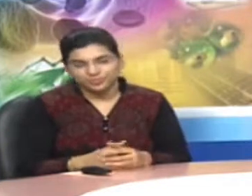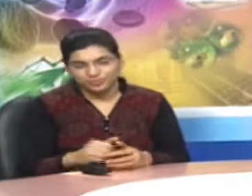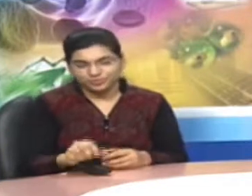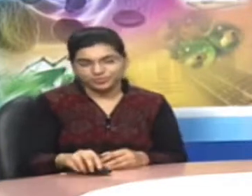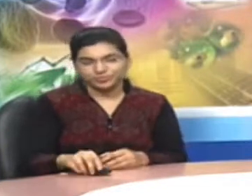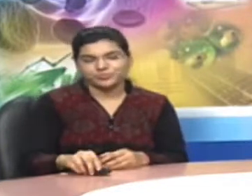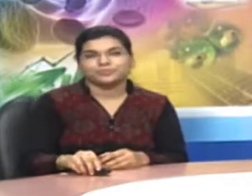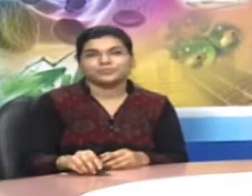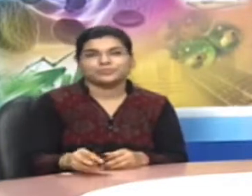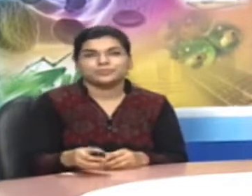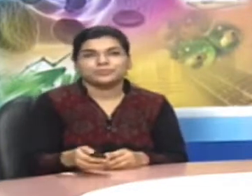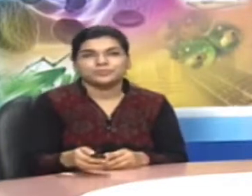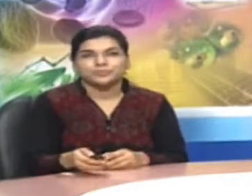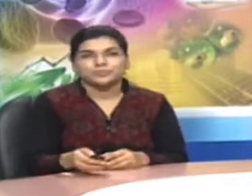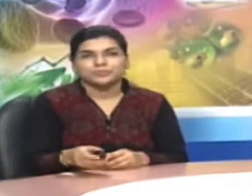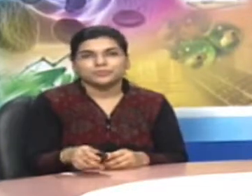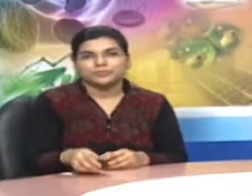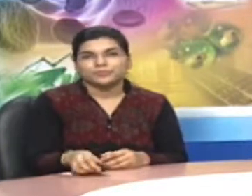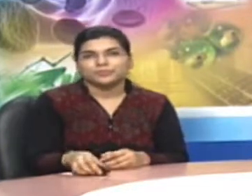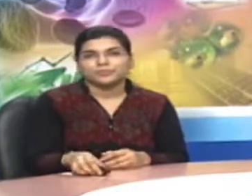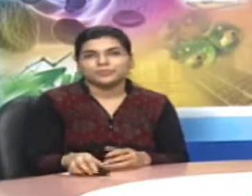arrow, line, you can select the shape.